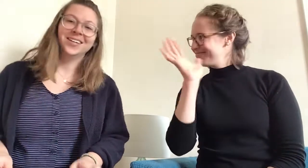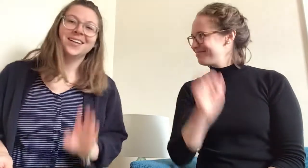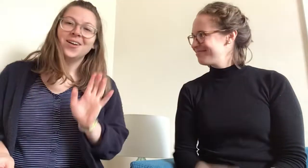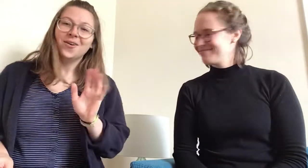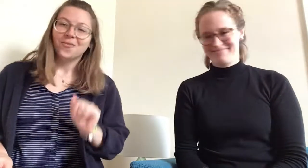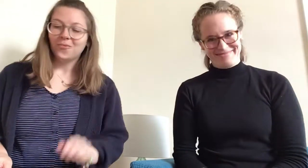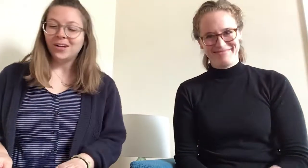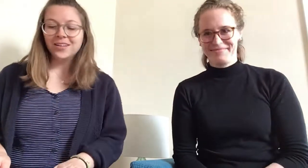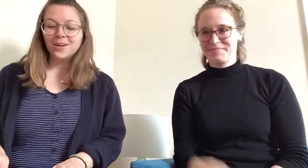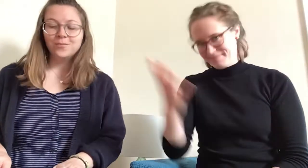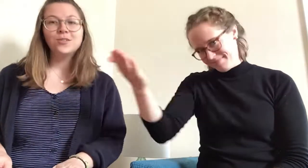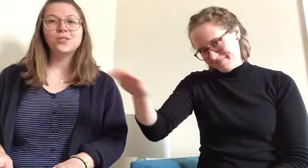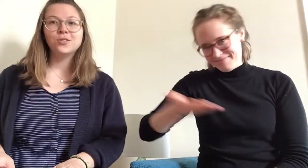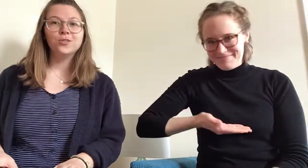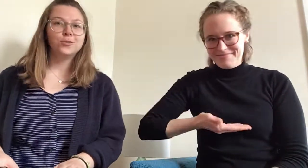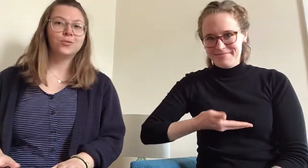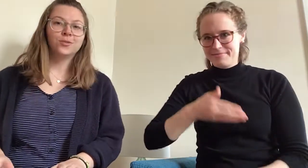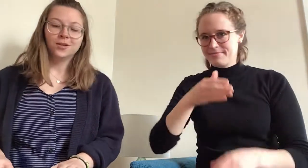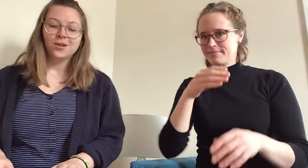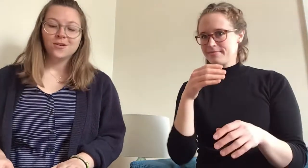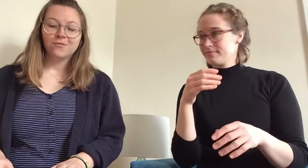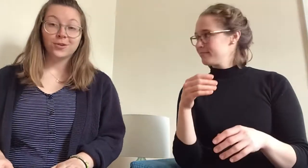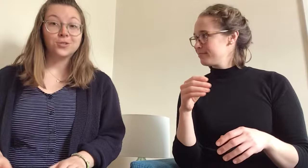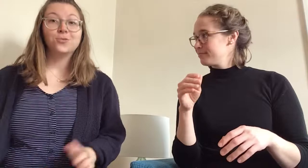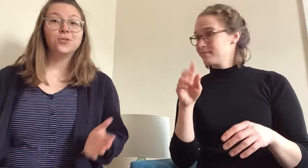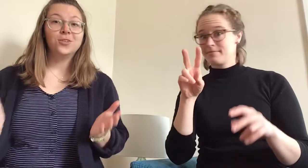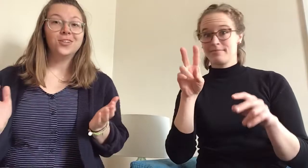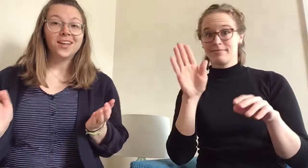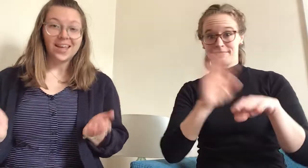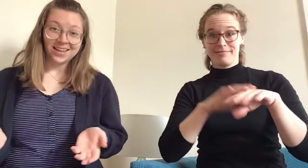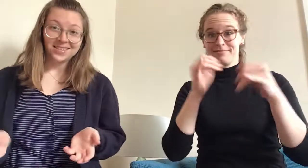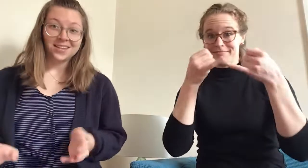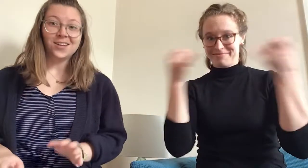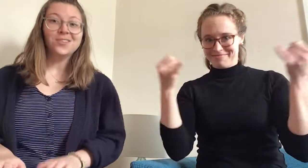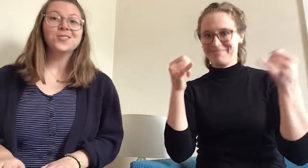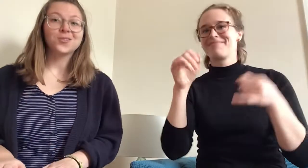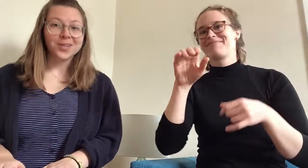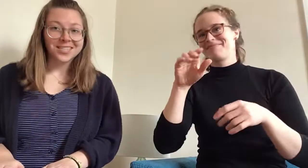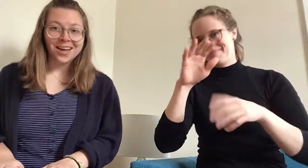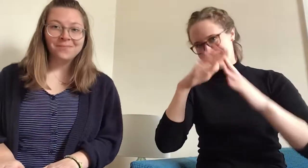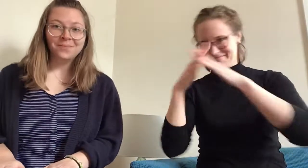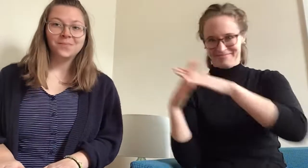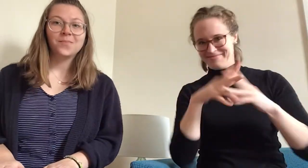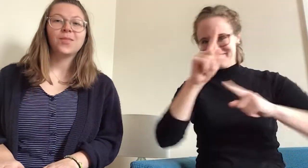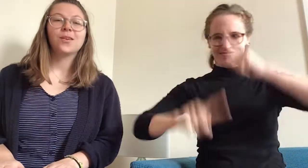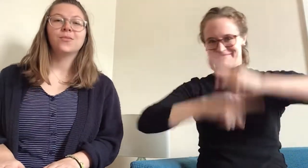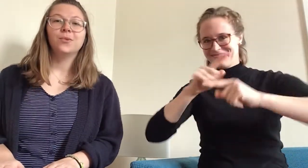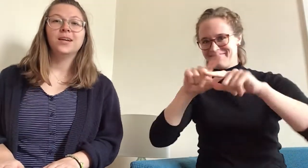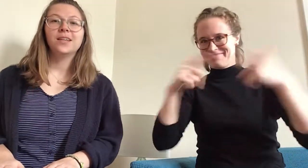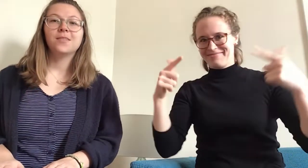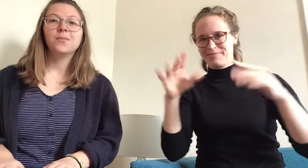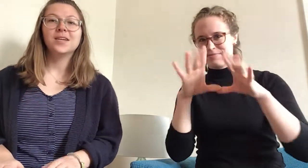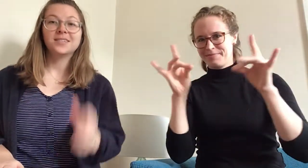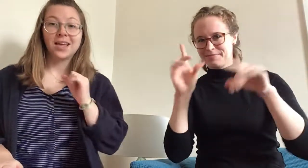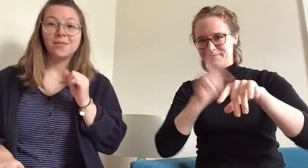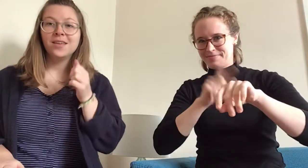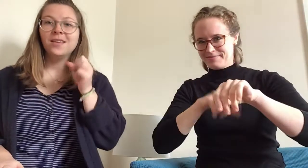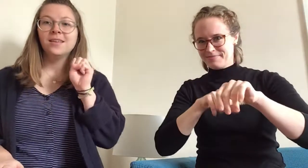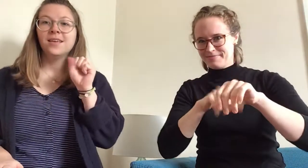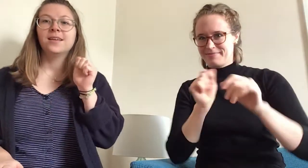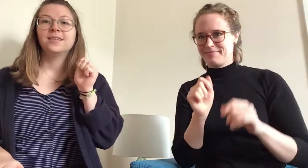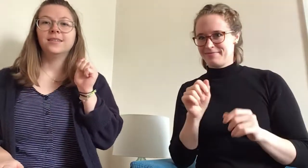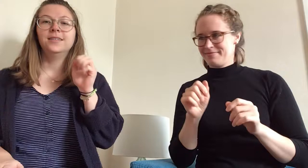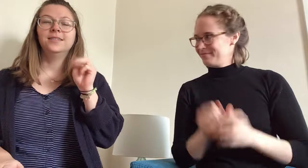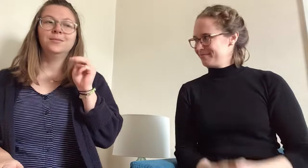Hello! Welcome to virtual ASL Storytime with Miss